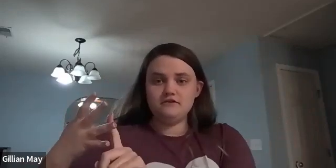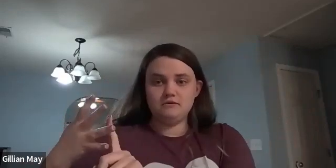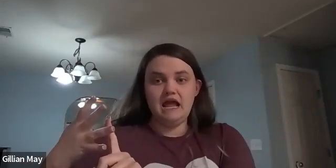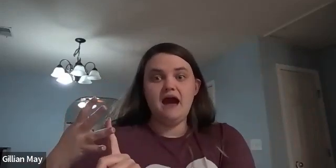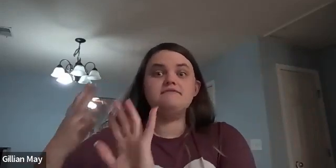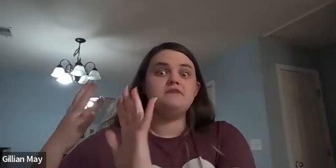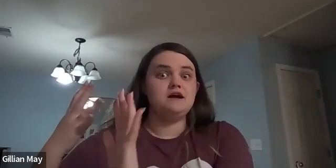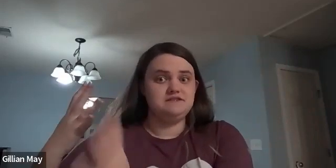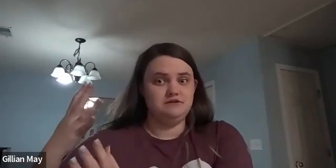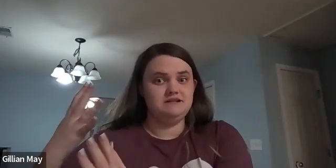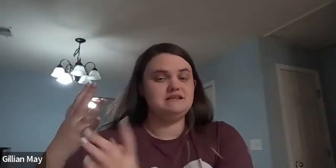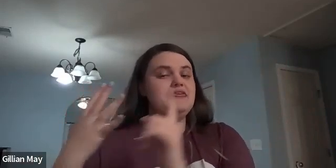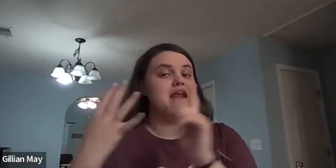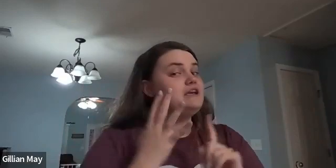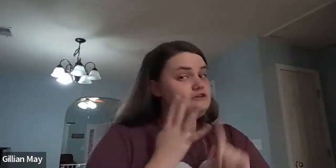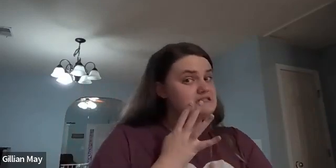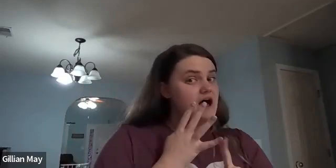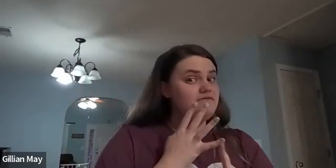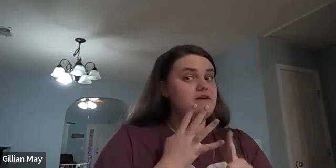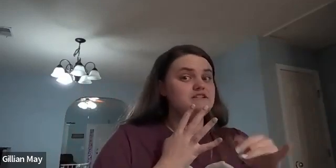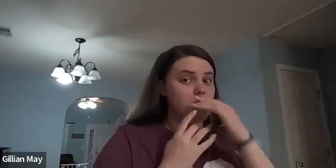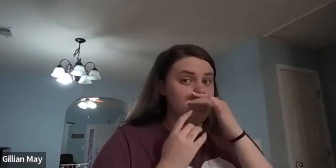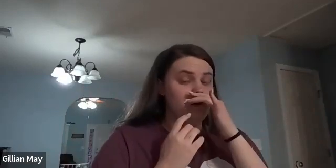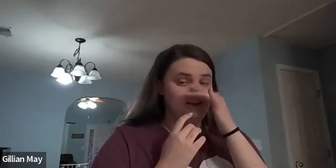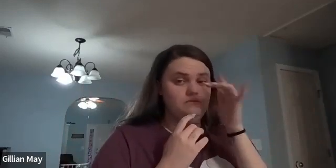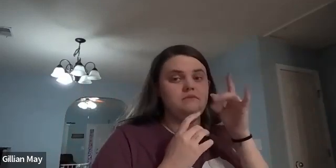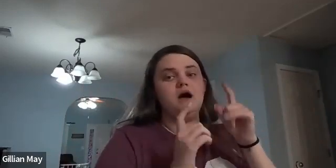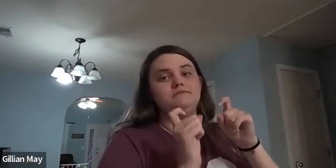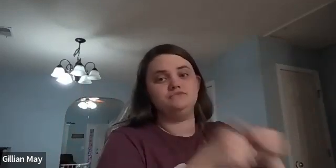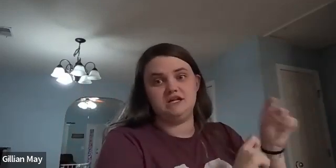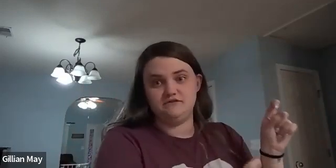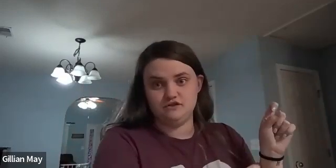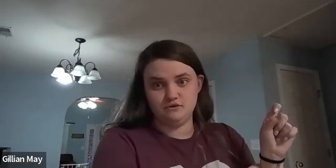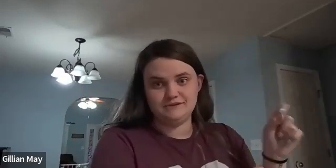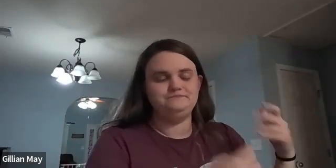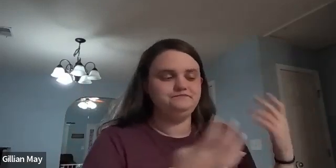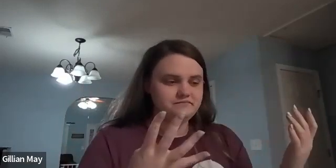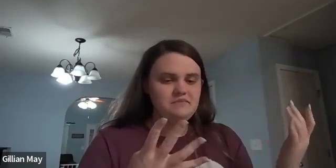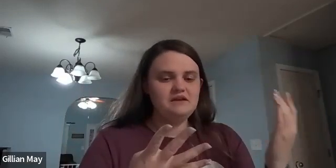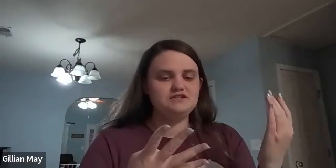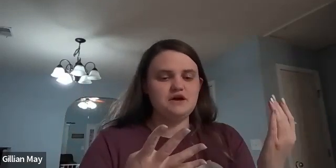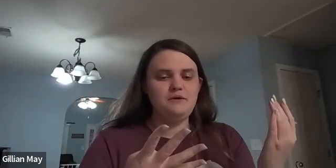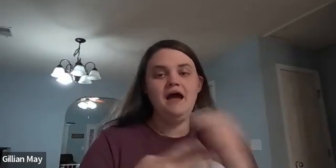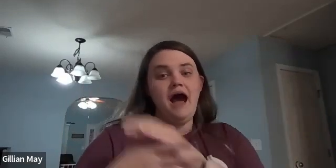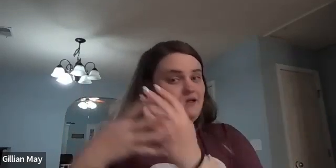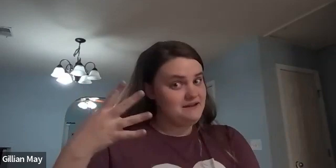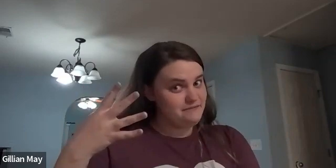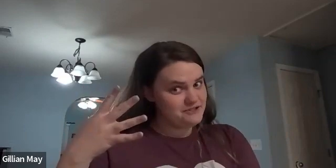3 have 5 students, and then I used to have 5 until one transferred schools. So I only have 4